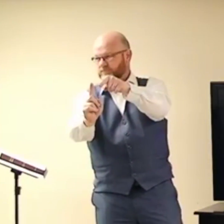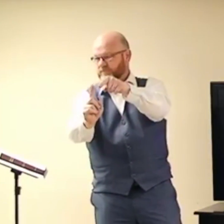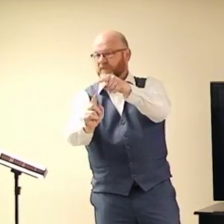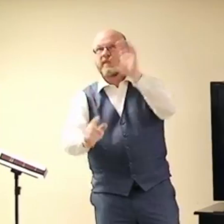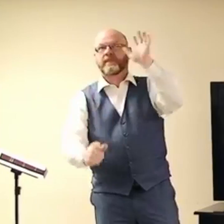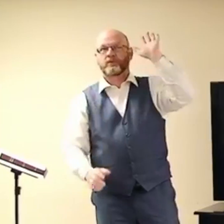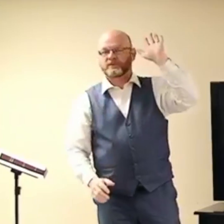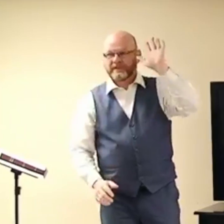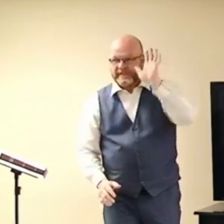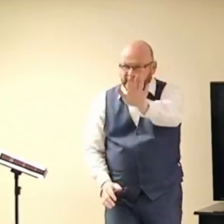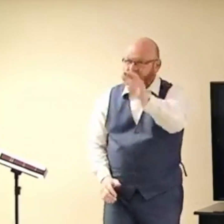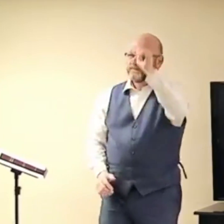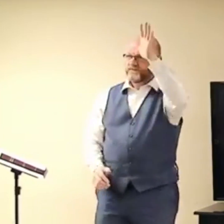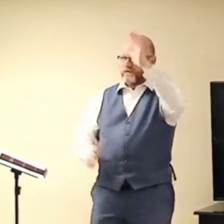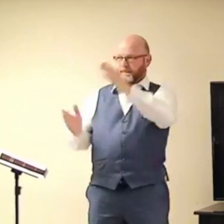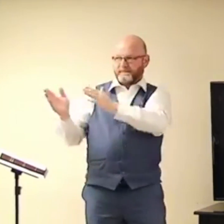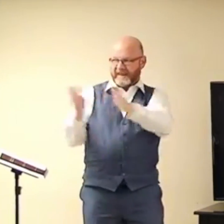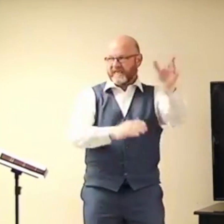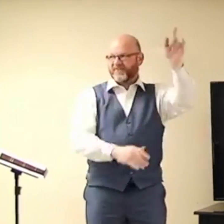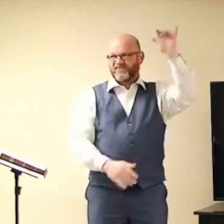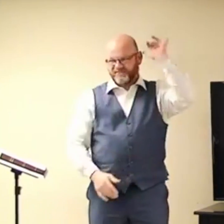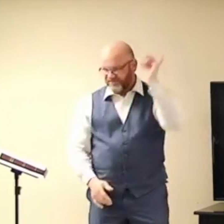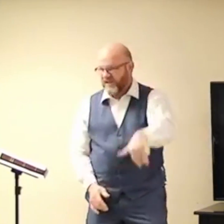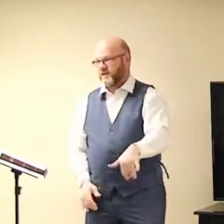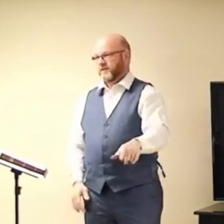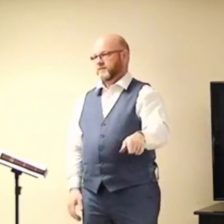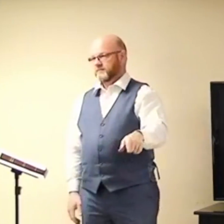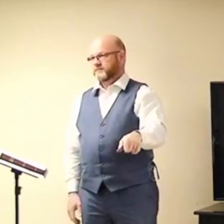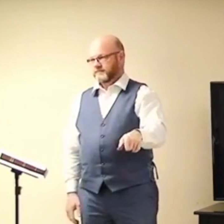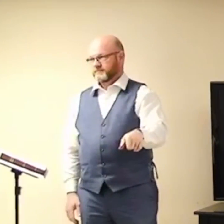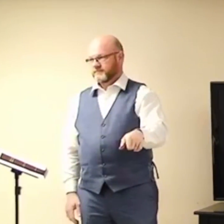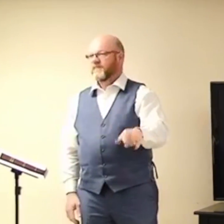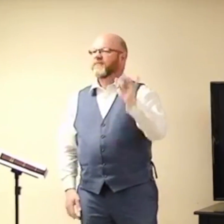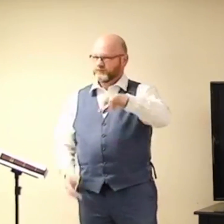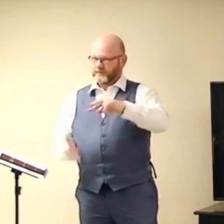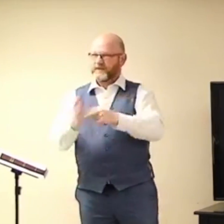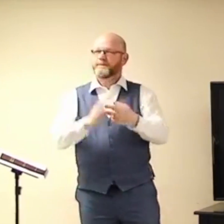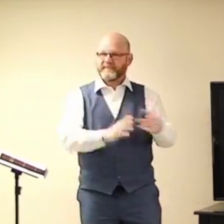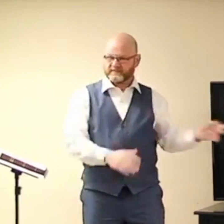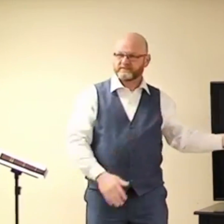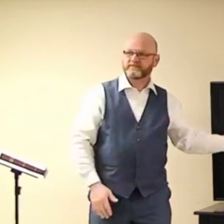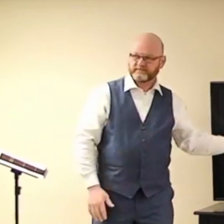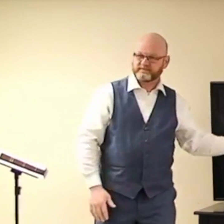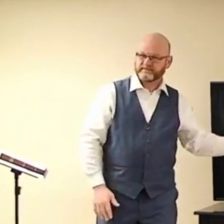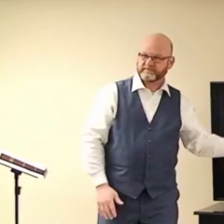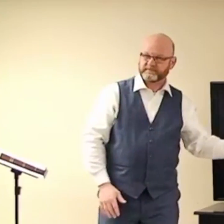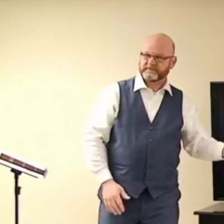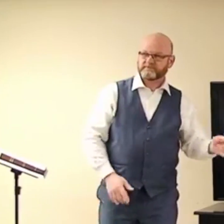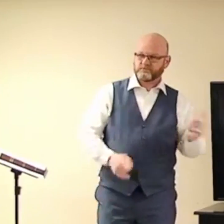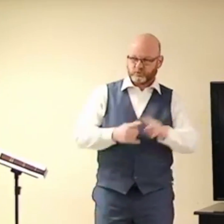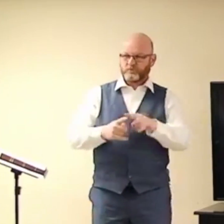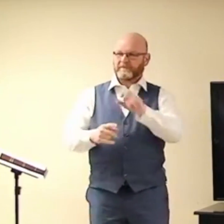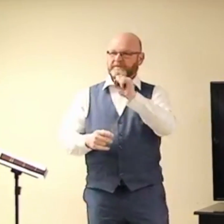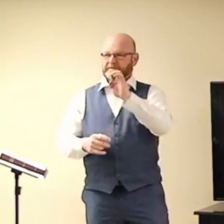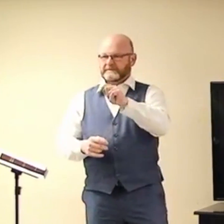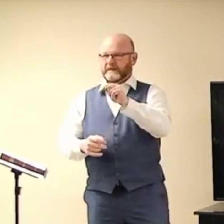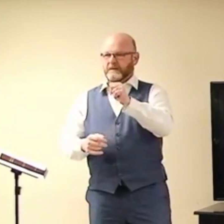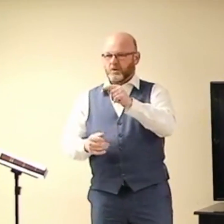unflinching task. That one thing. He knew every day he